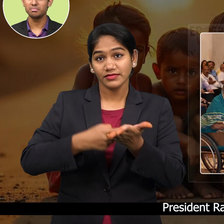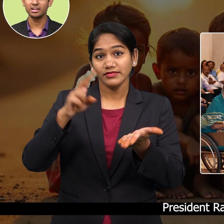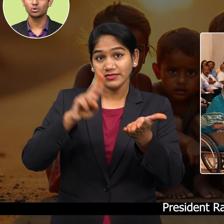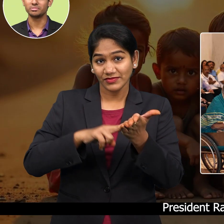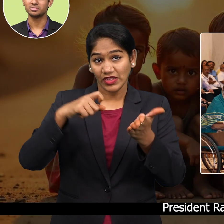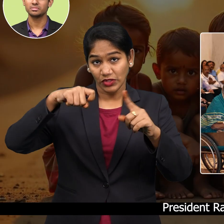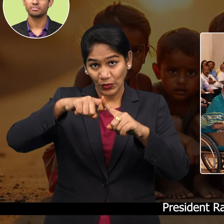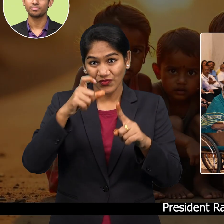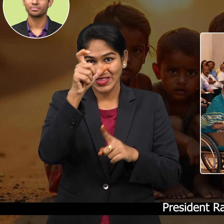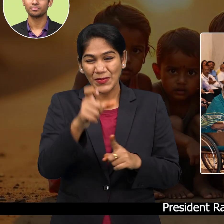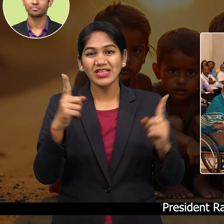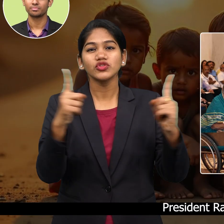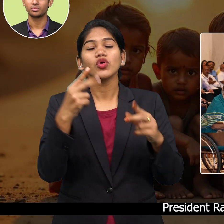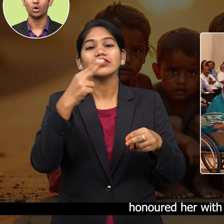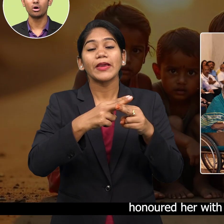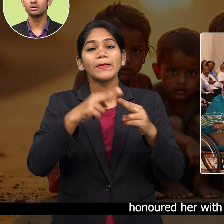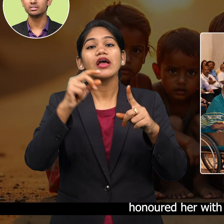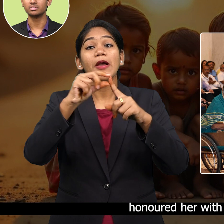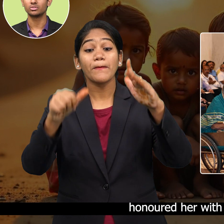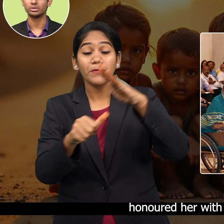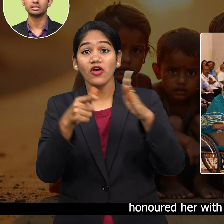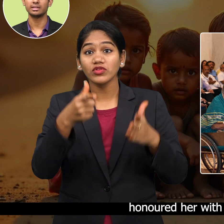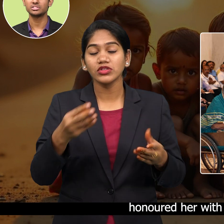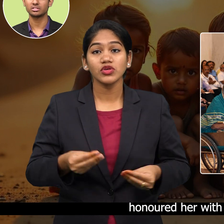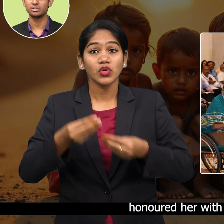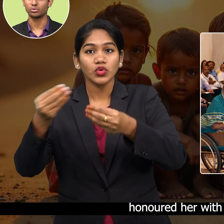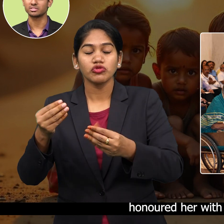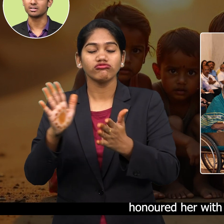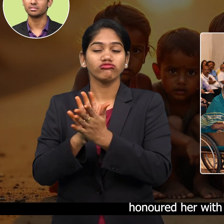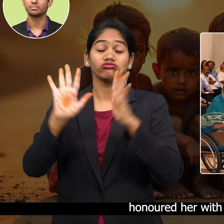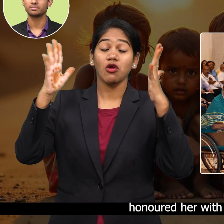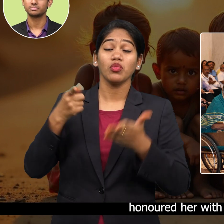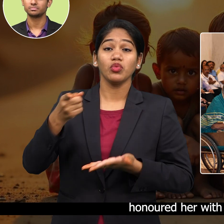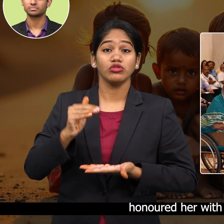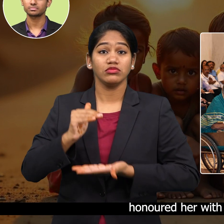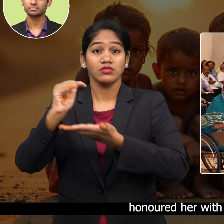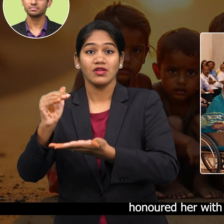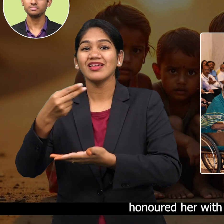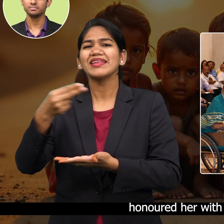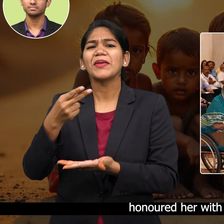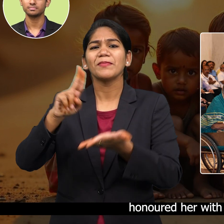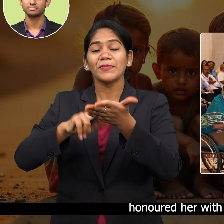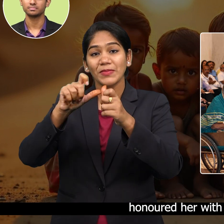President Ram Nath Kovind honored her with Nari Shakti Puraskar.